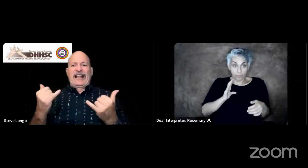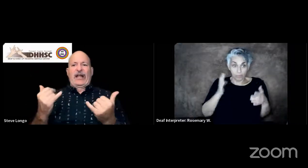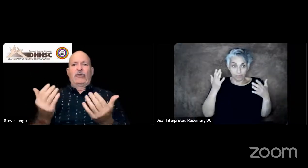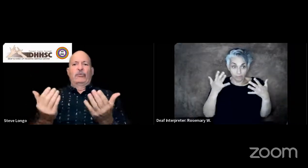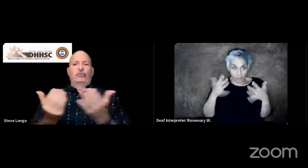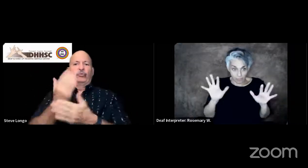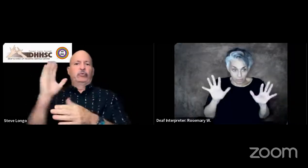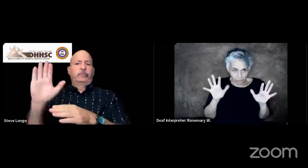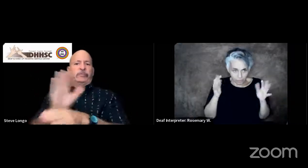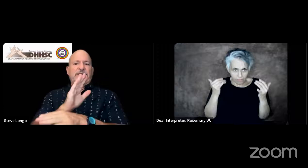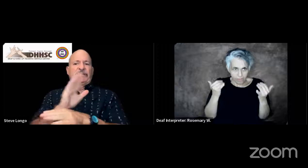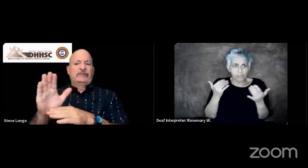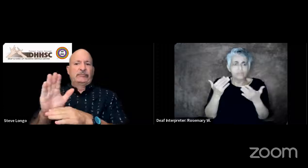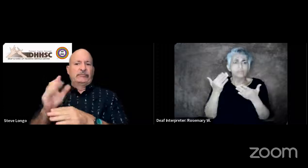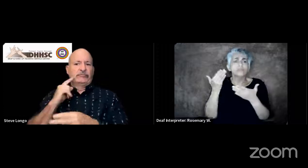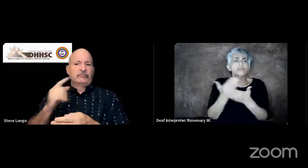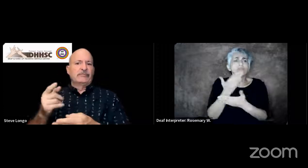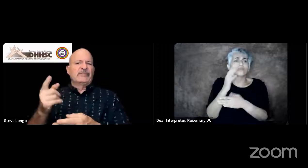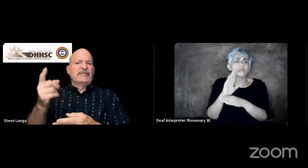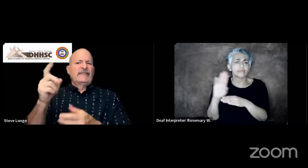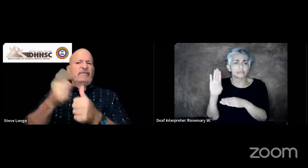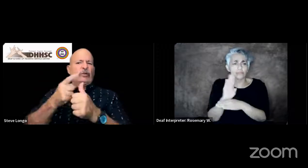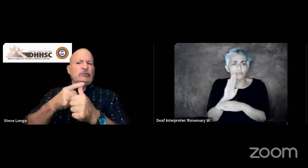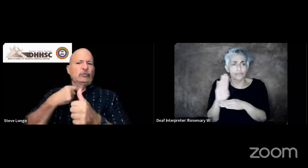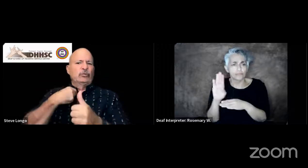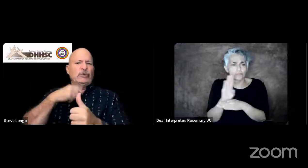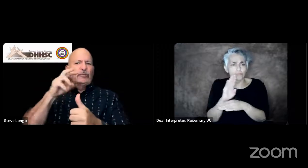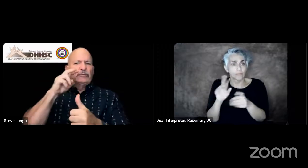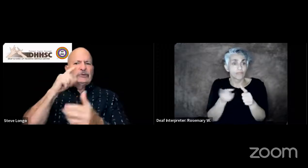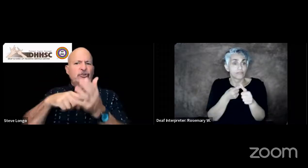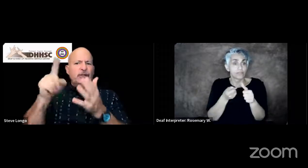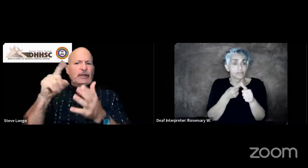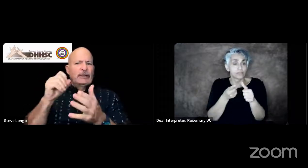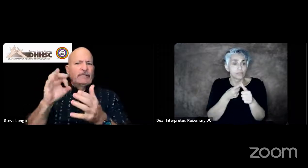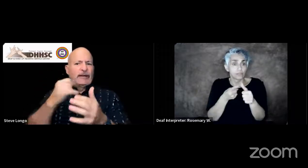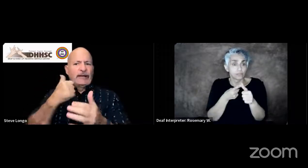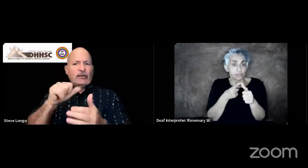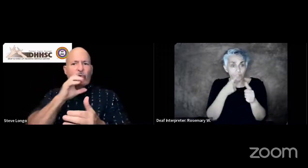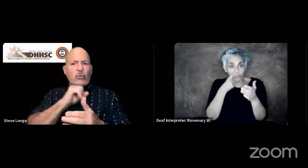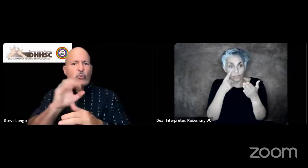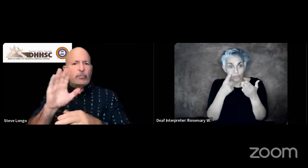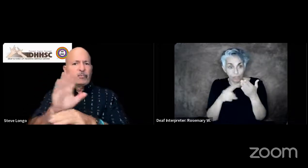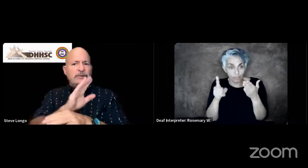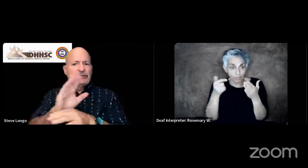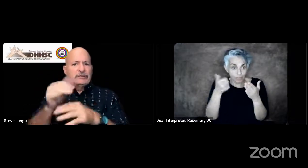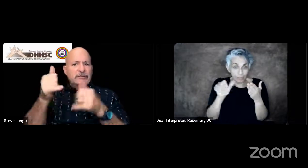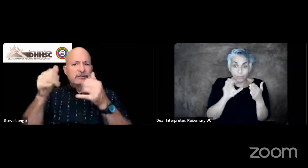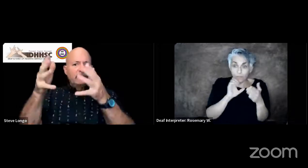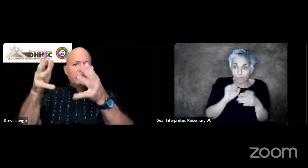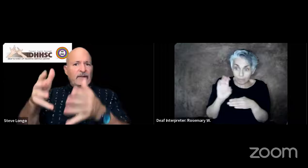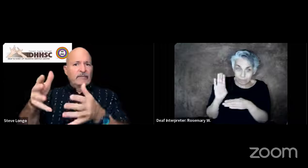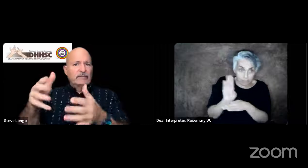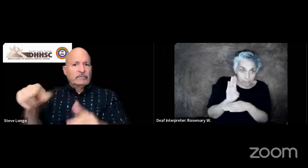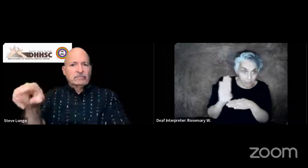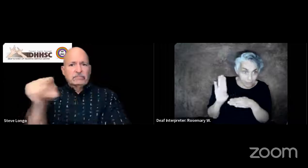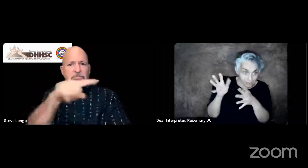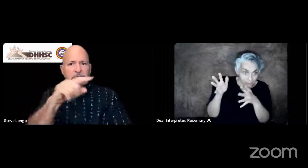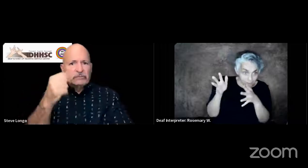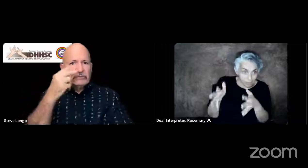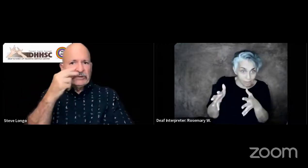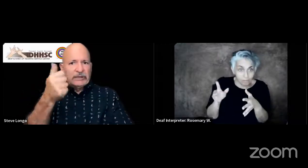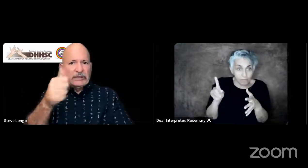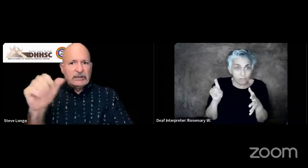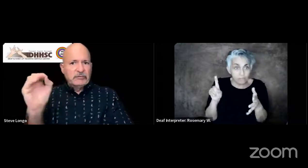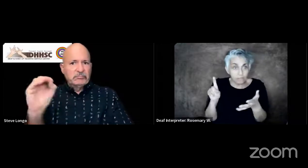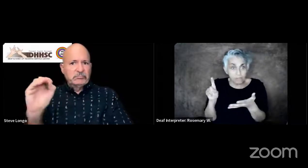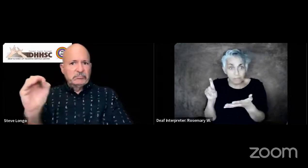ideas. Awesome. Thank you. We're now to new business, and I was checking to make